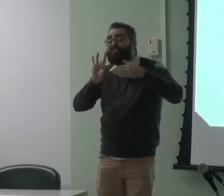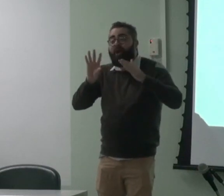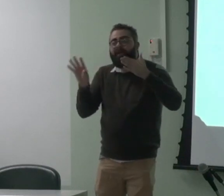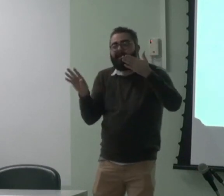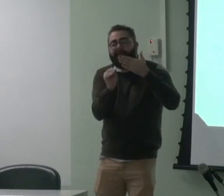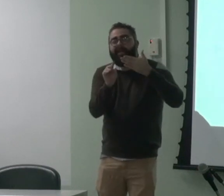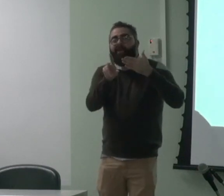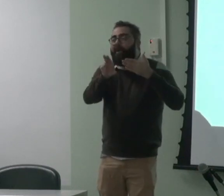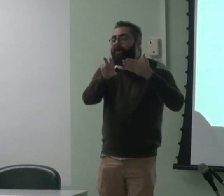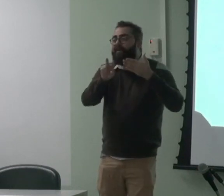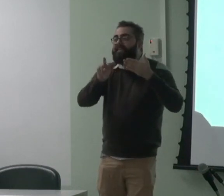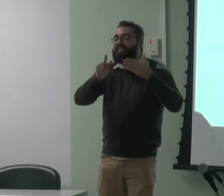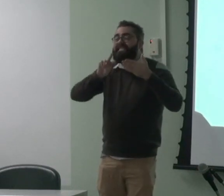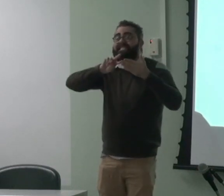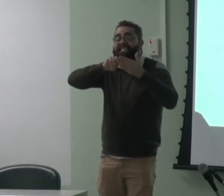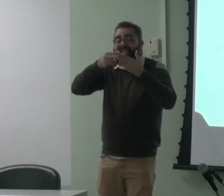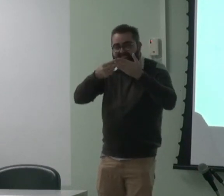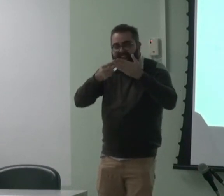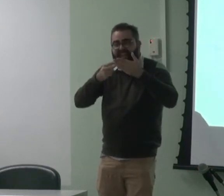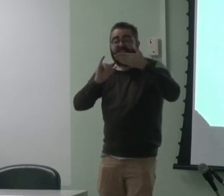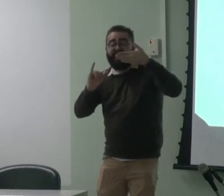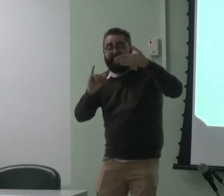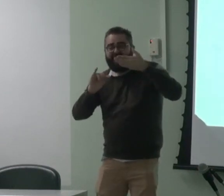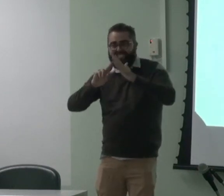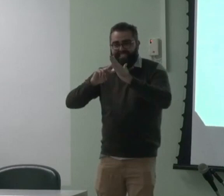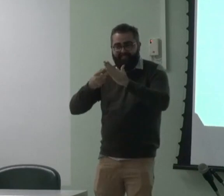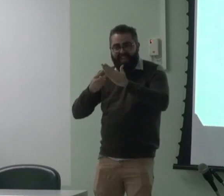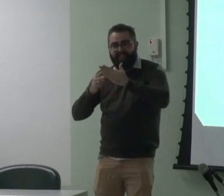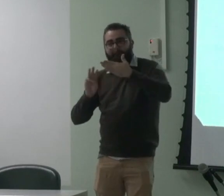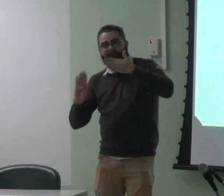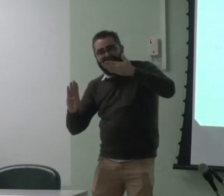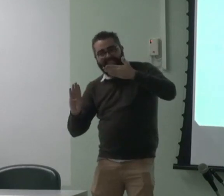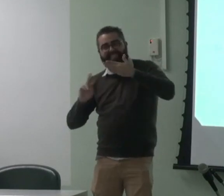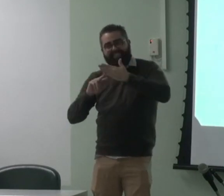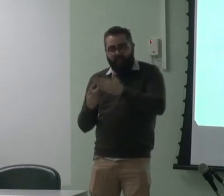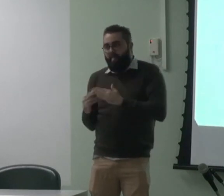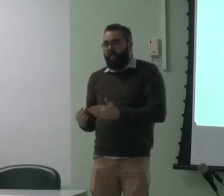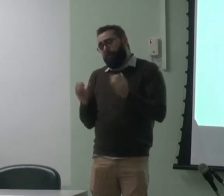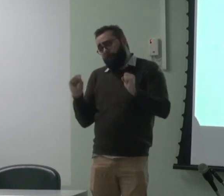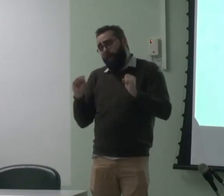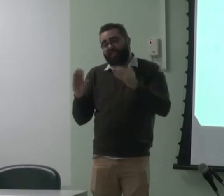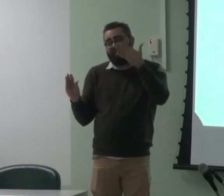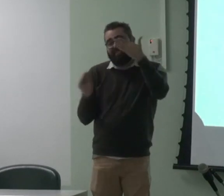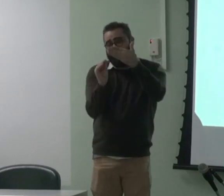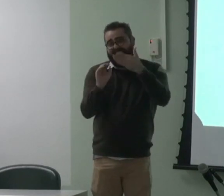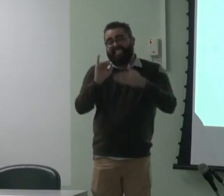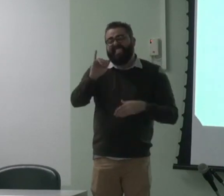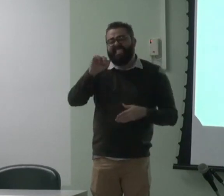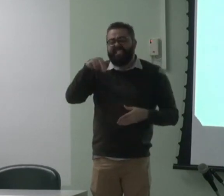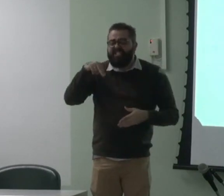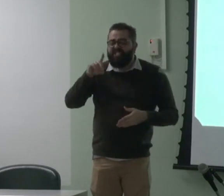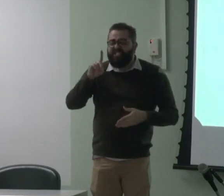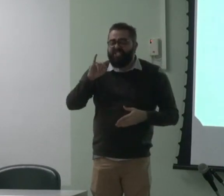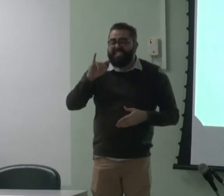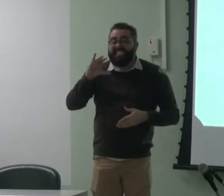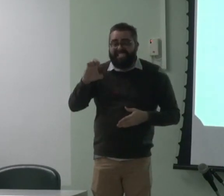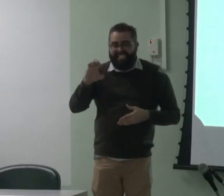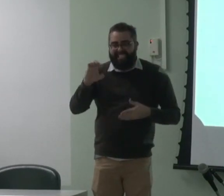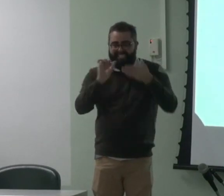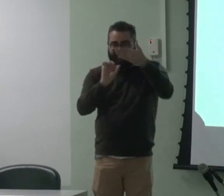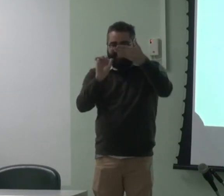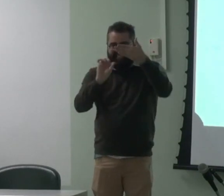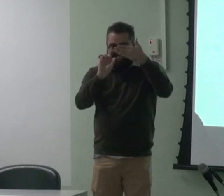meanings, or we split it into like more lexemes, and we then describe the derivational path for individual